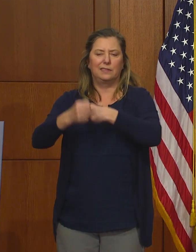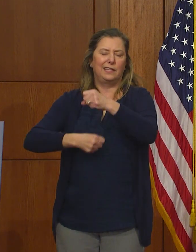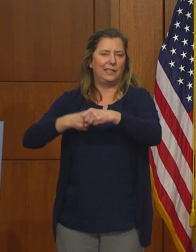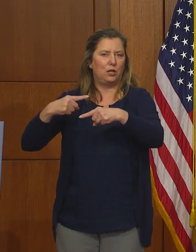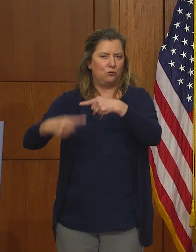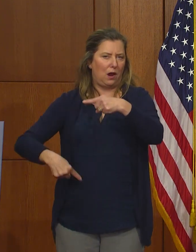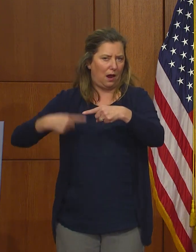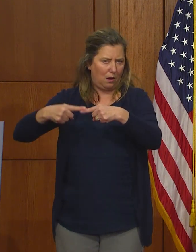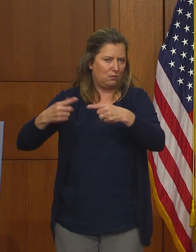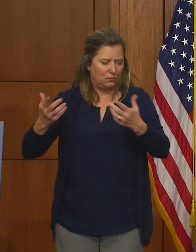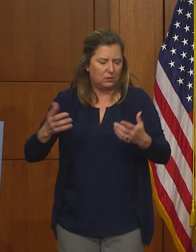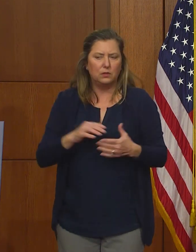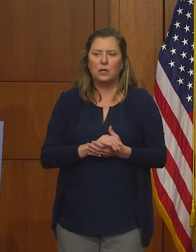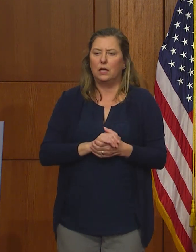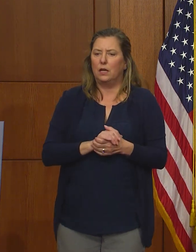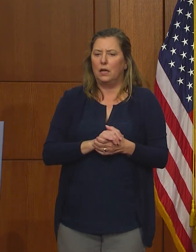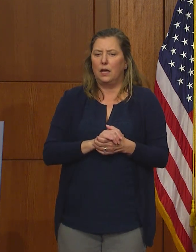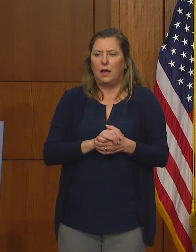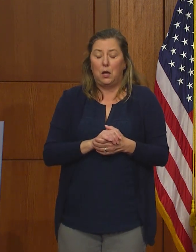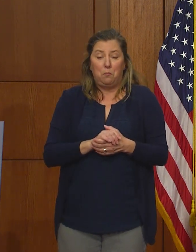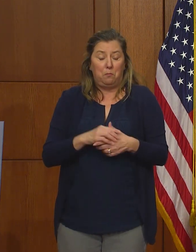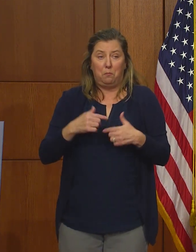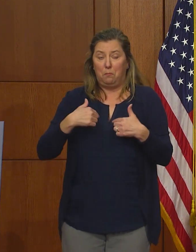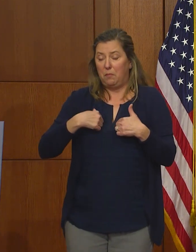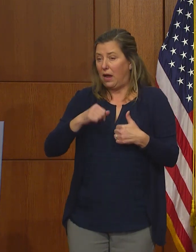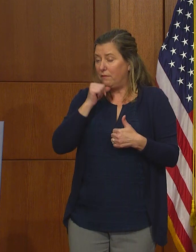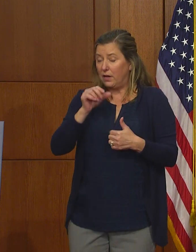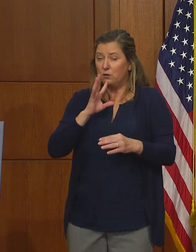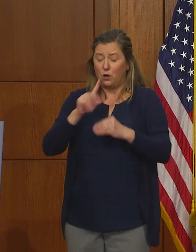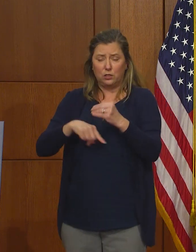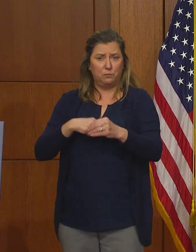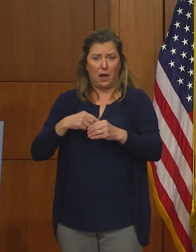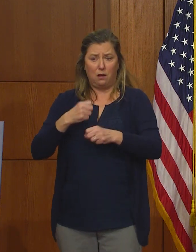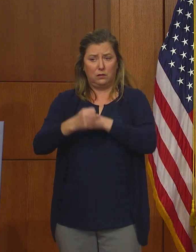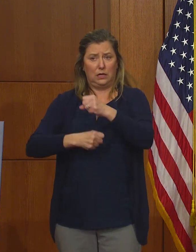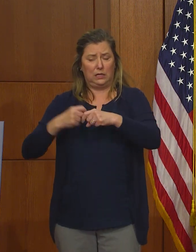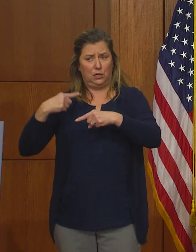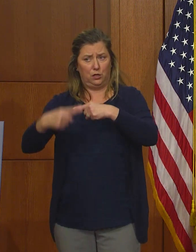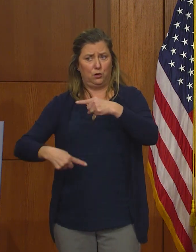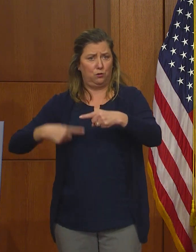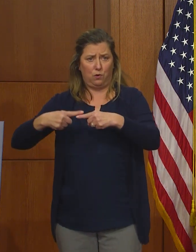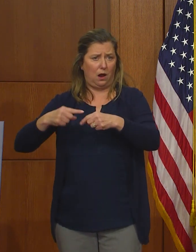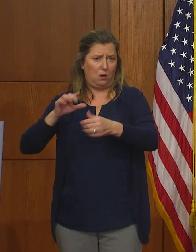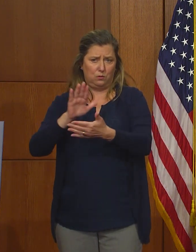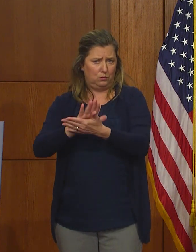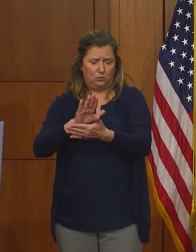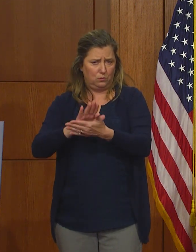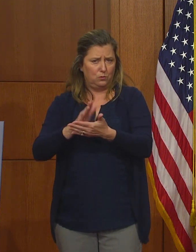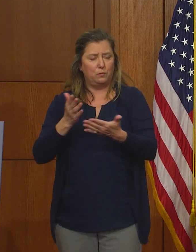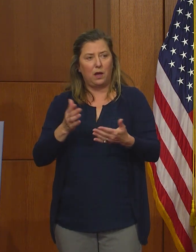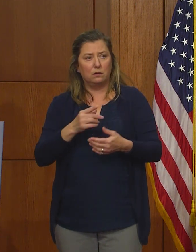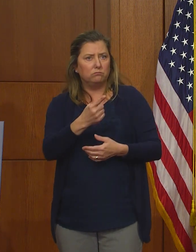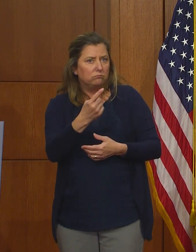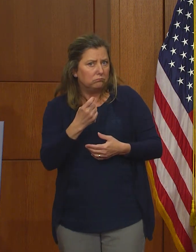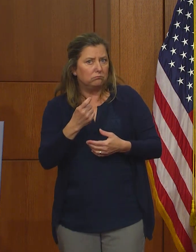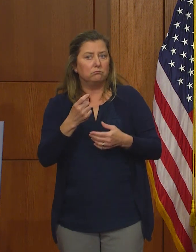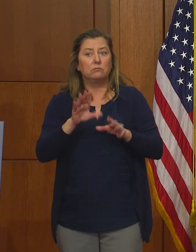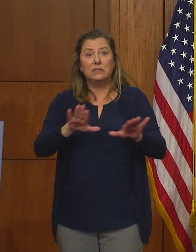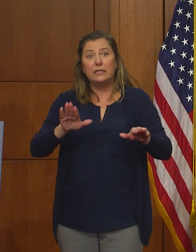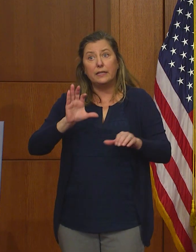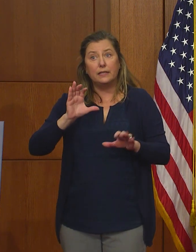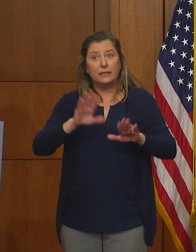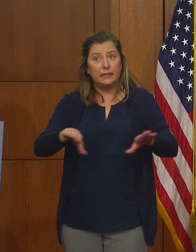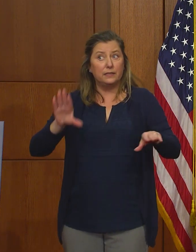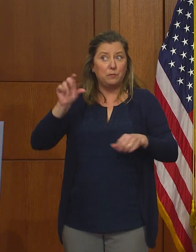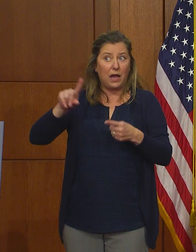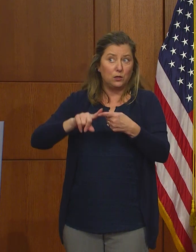that's something I haven't really addressed, year-round schooling, but the part of your question was, will we have our children back in